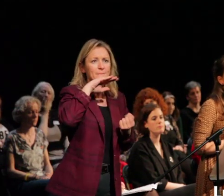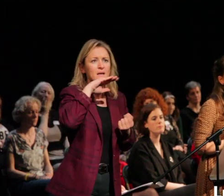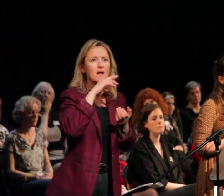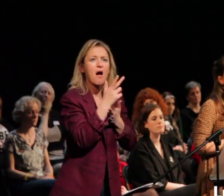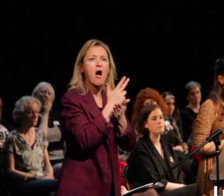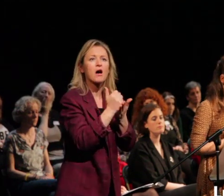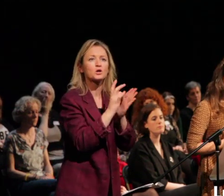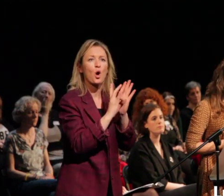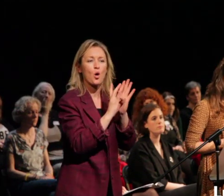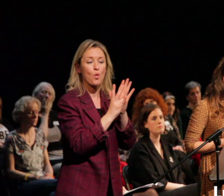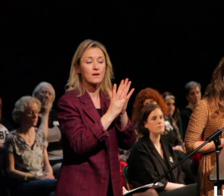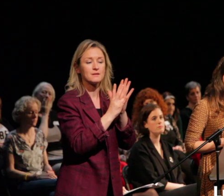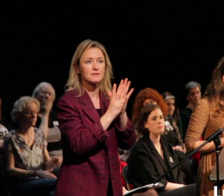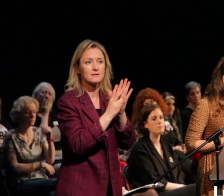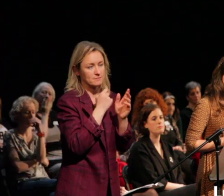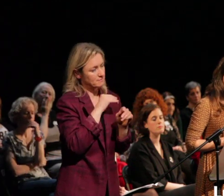begin to shift things.